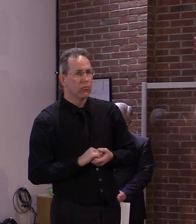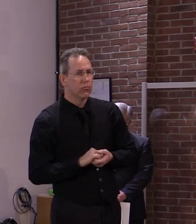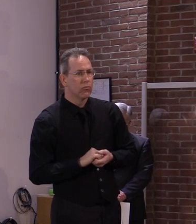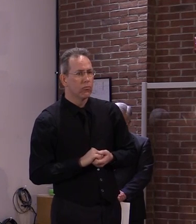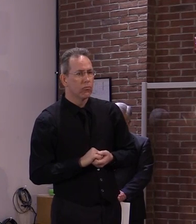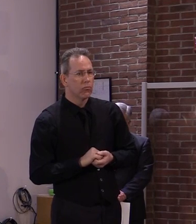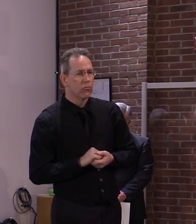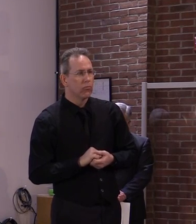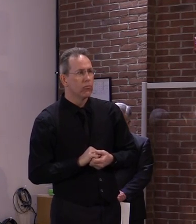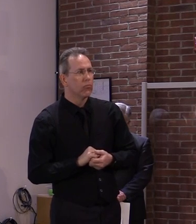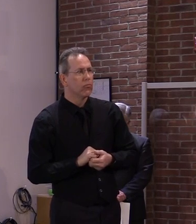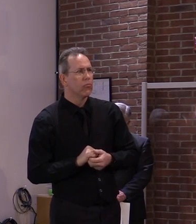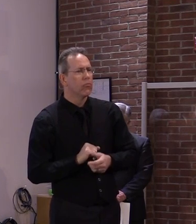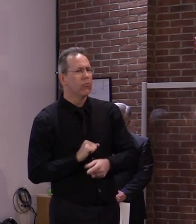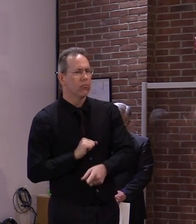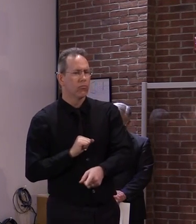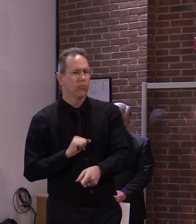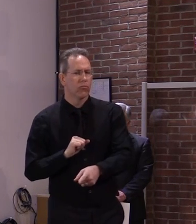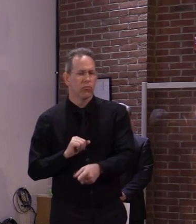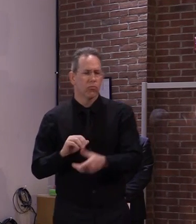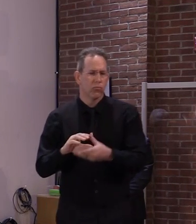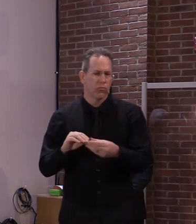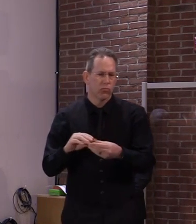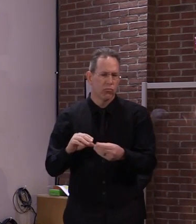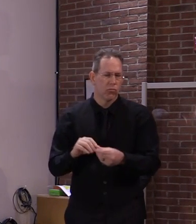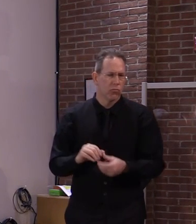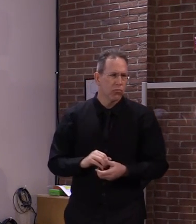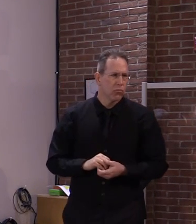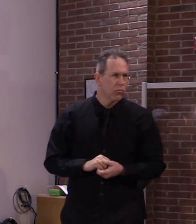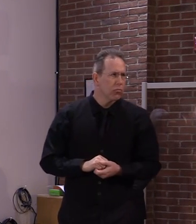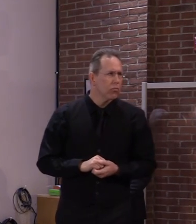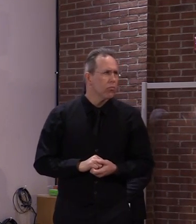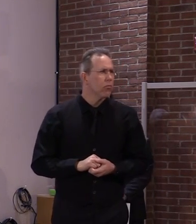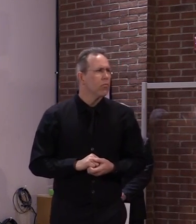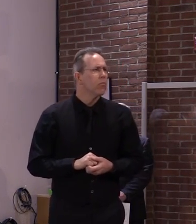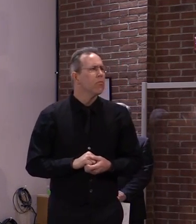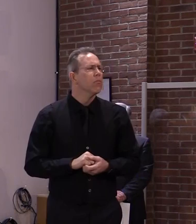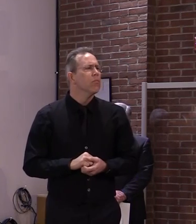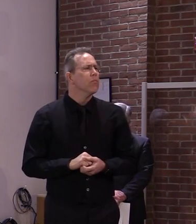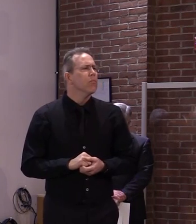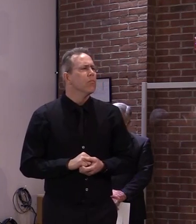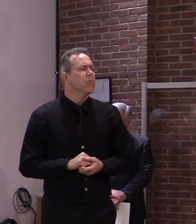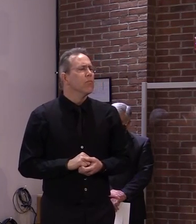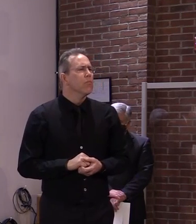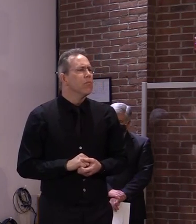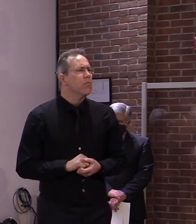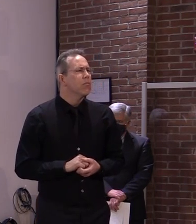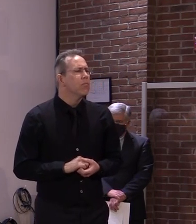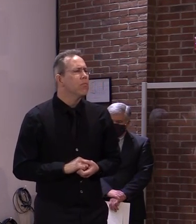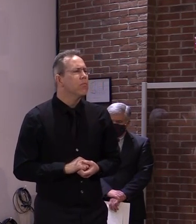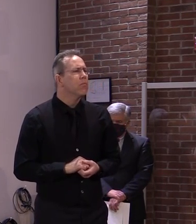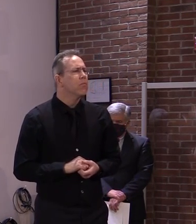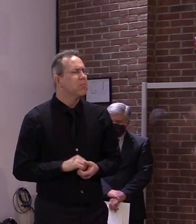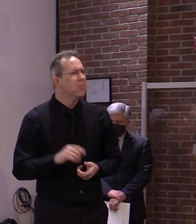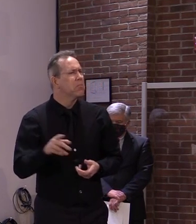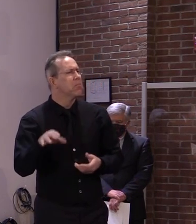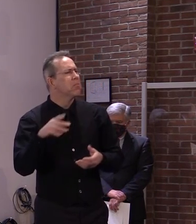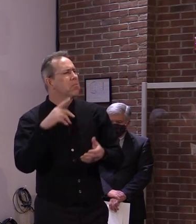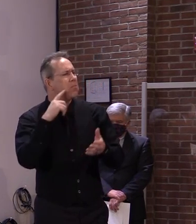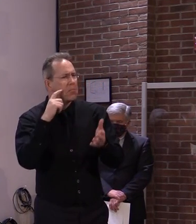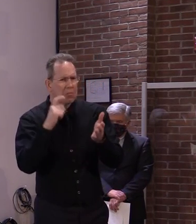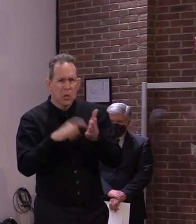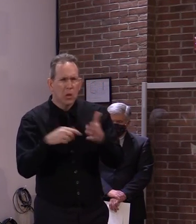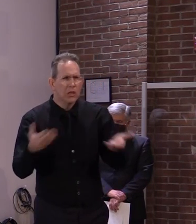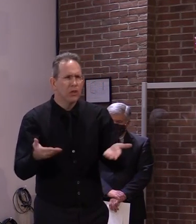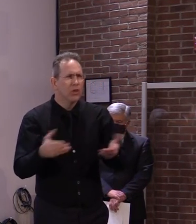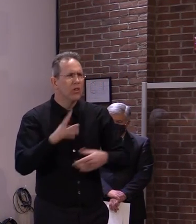I'm just wondering about that slow, steady decline in Vermont into the spring, and we seem to be